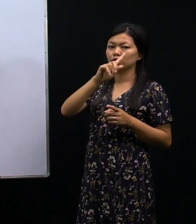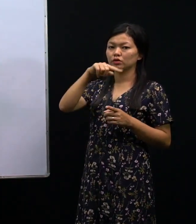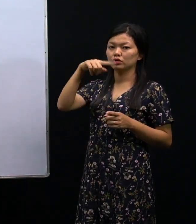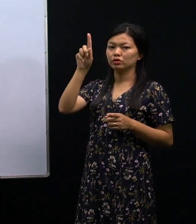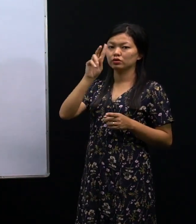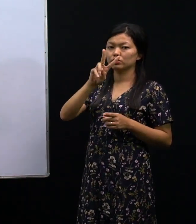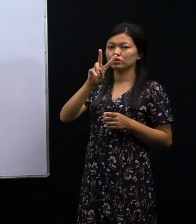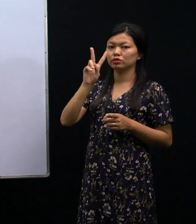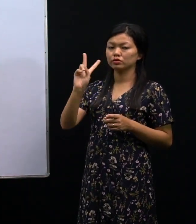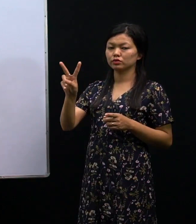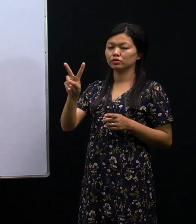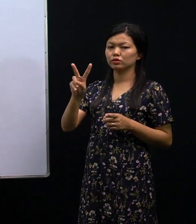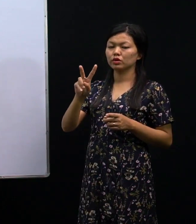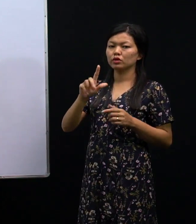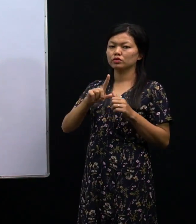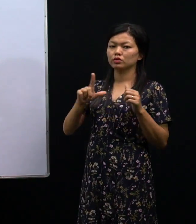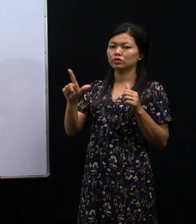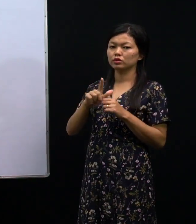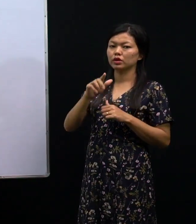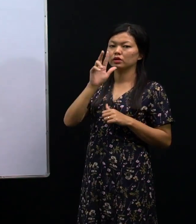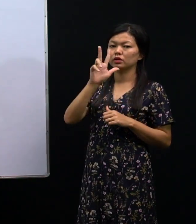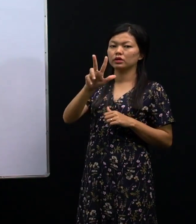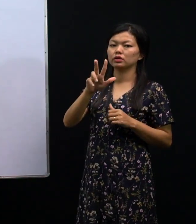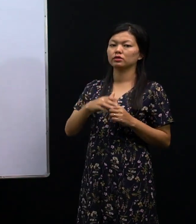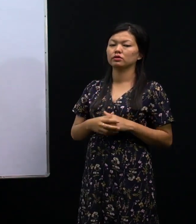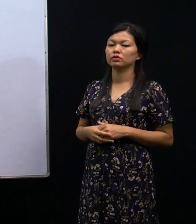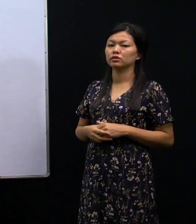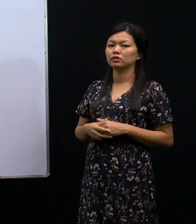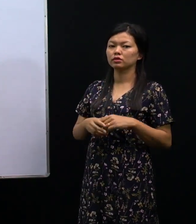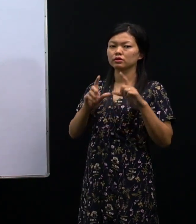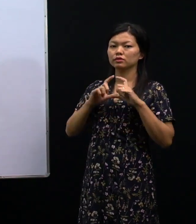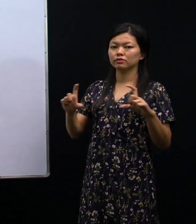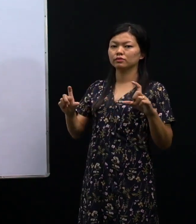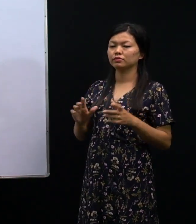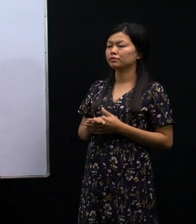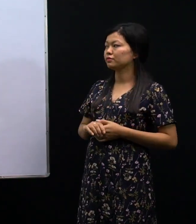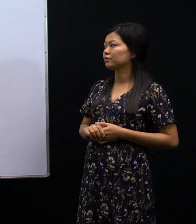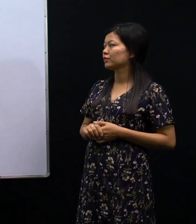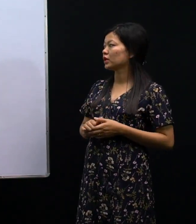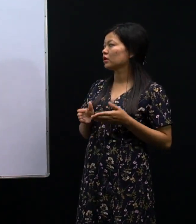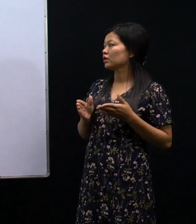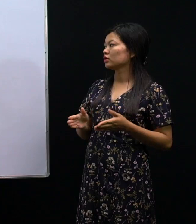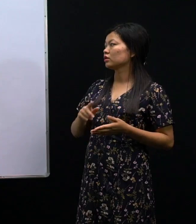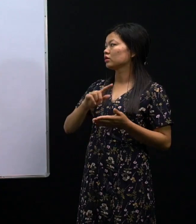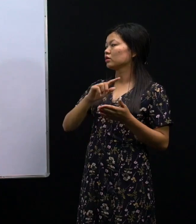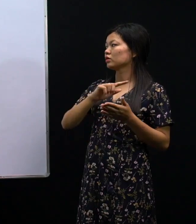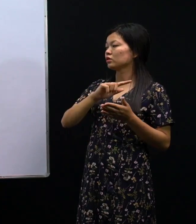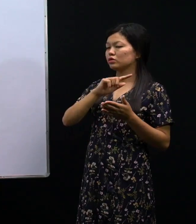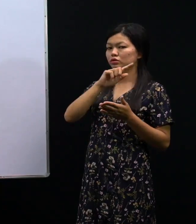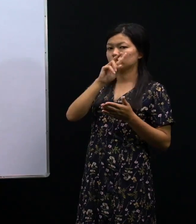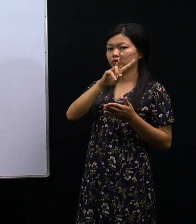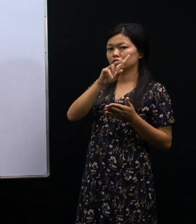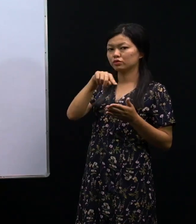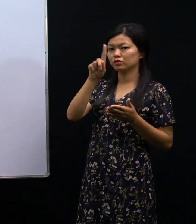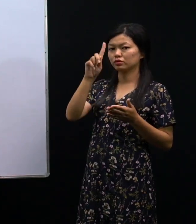square? 2. So 4 2s are 8. Are you clear? So now it will be 2 root 2.